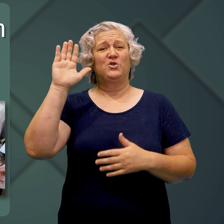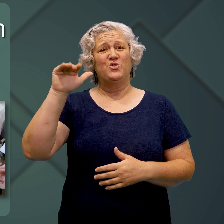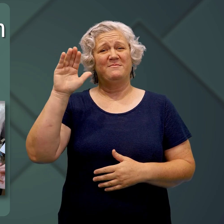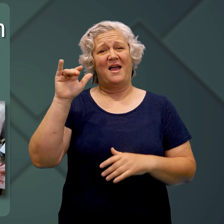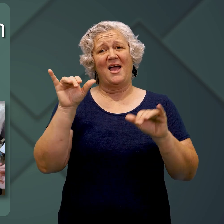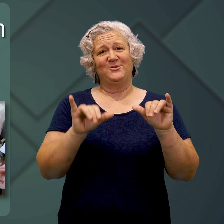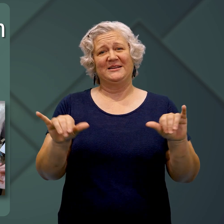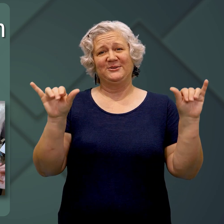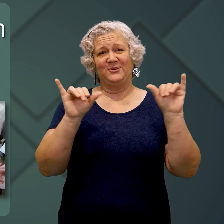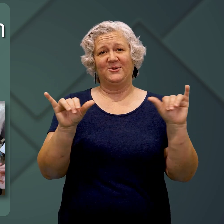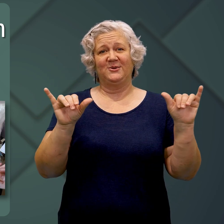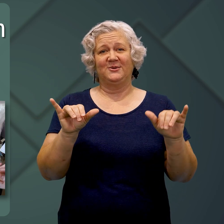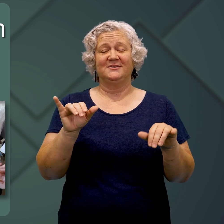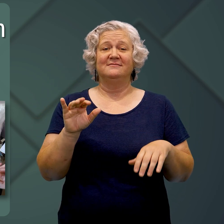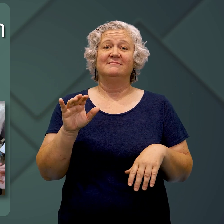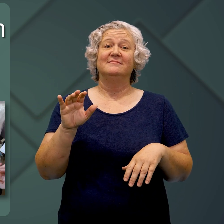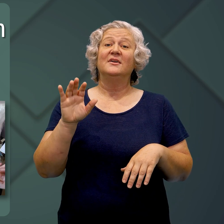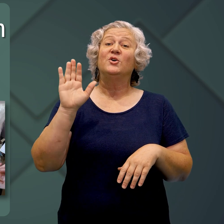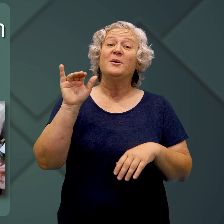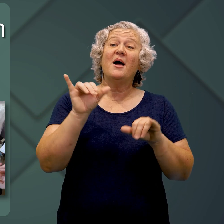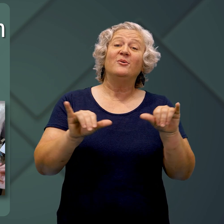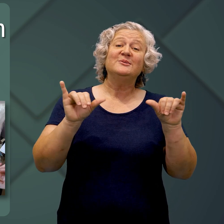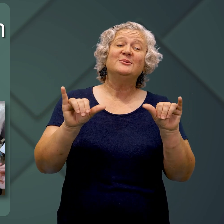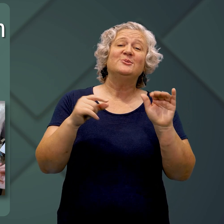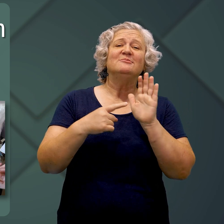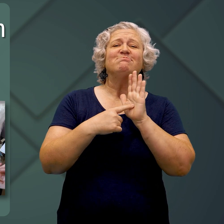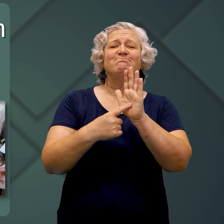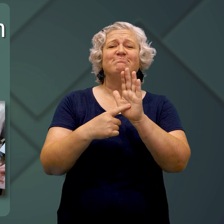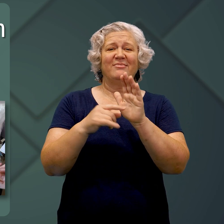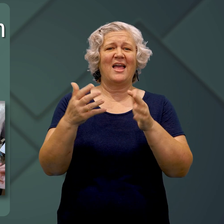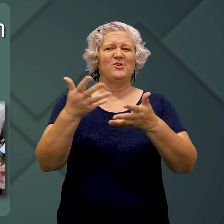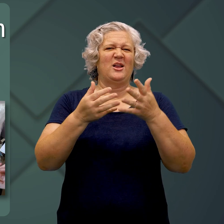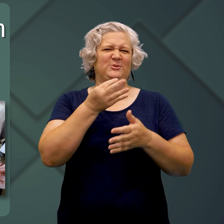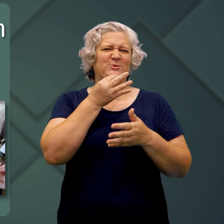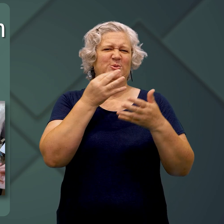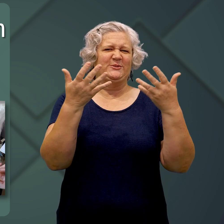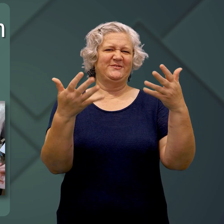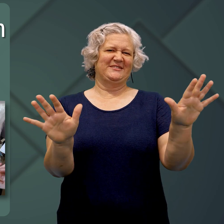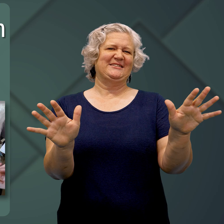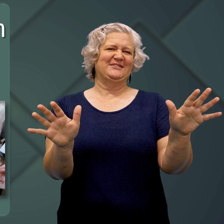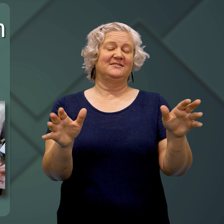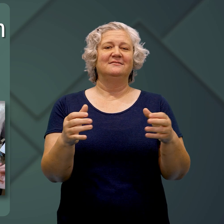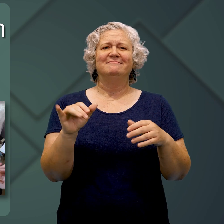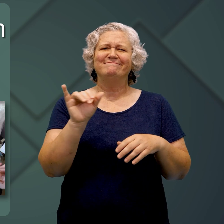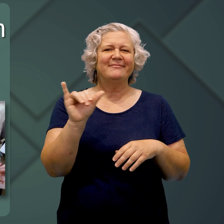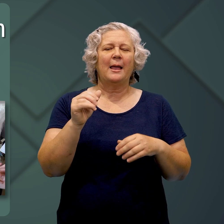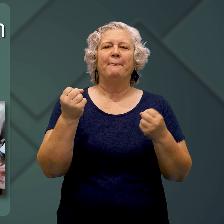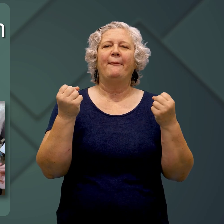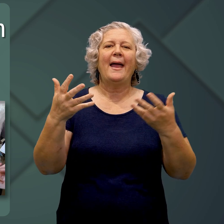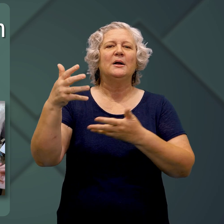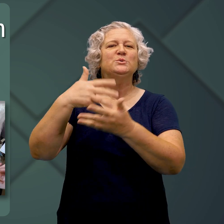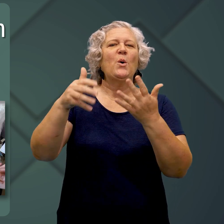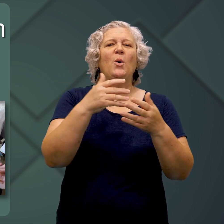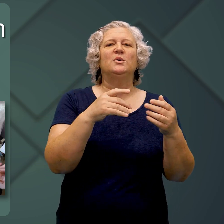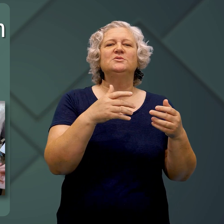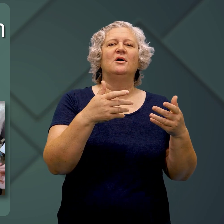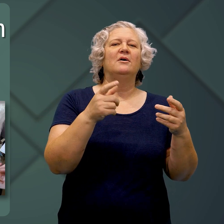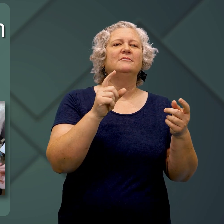Goodbye rituals. The goodbye rituals show that an interaction is wrapping up. Like a lot of